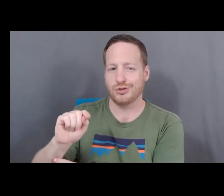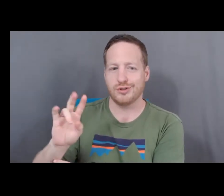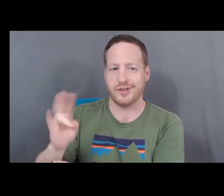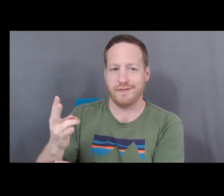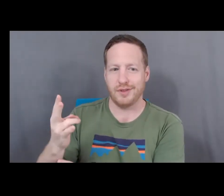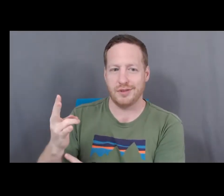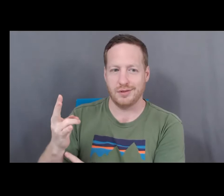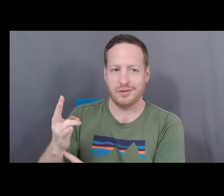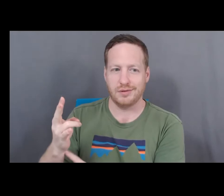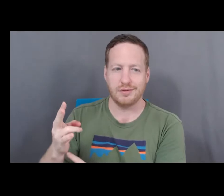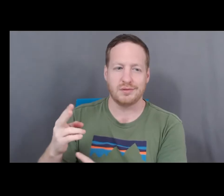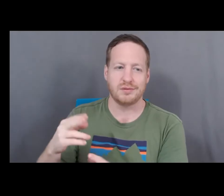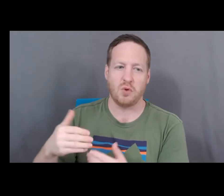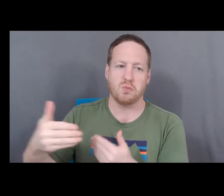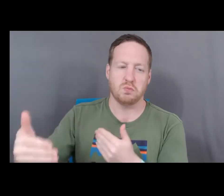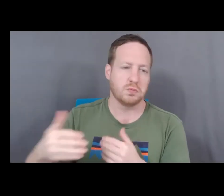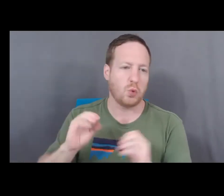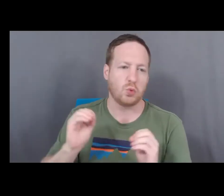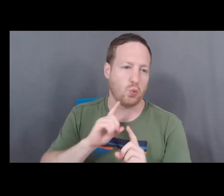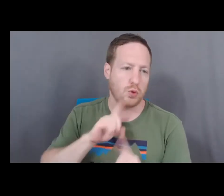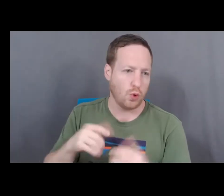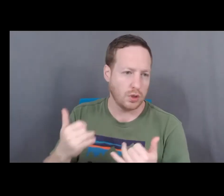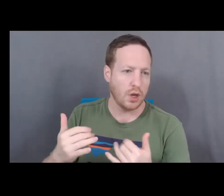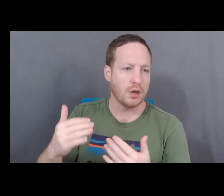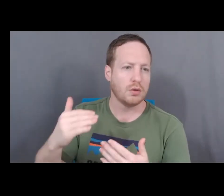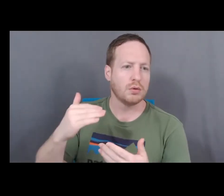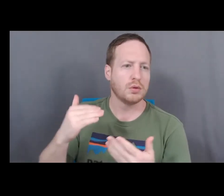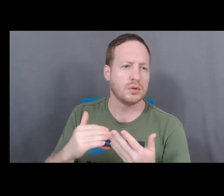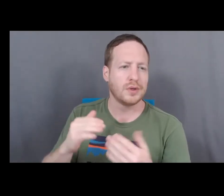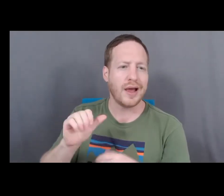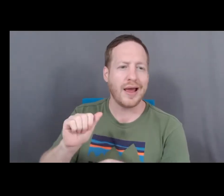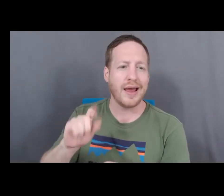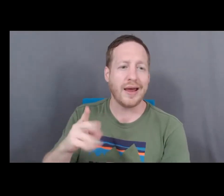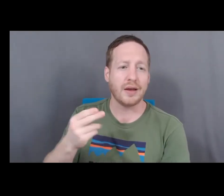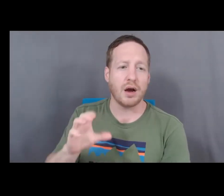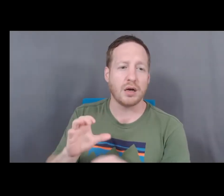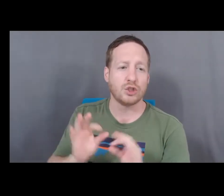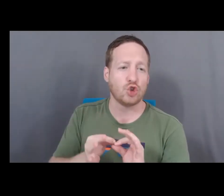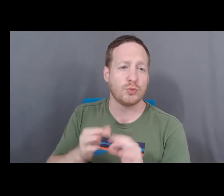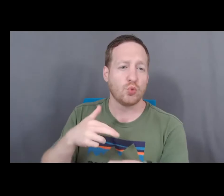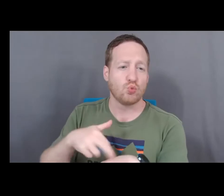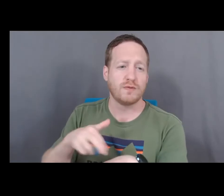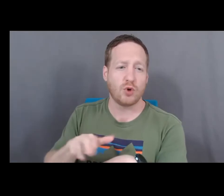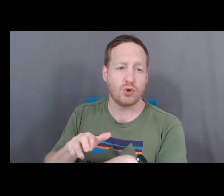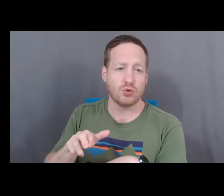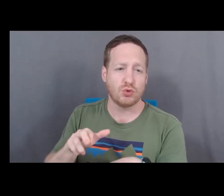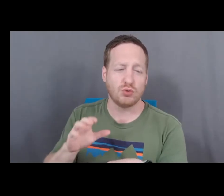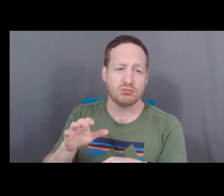We'll be meeting in September 7th, I believe is the very first meeting. So there would be no reports tonight. Ad hoc, interpreter